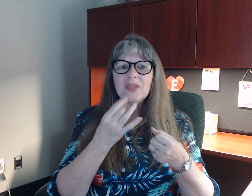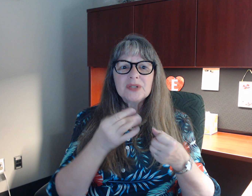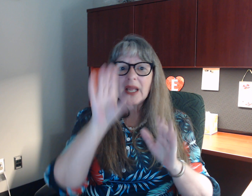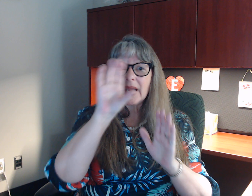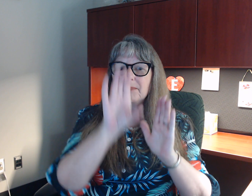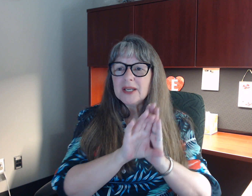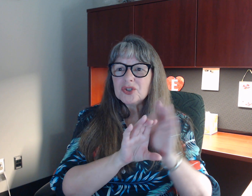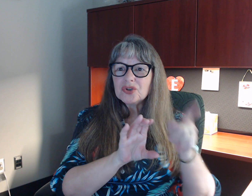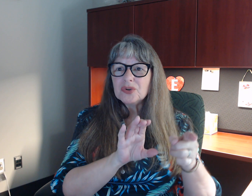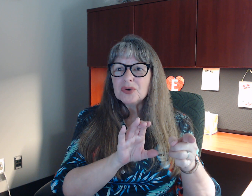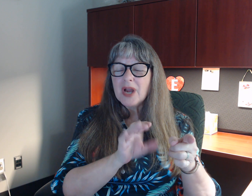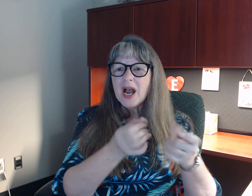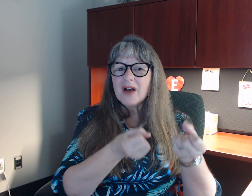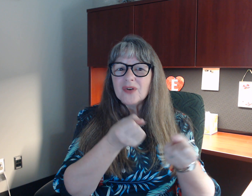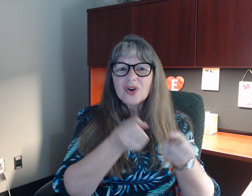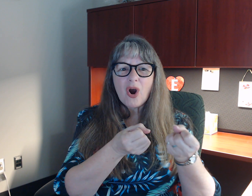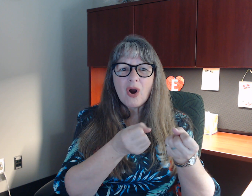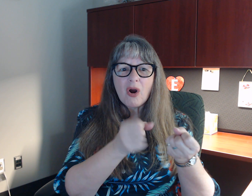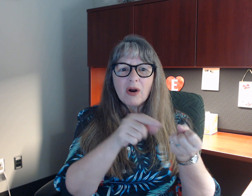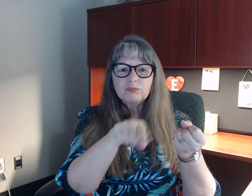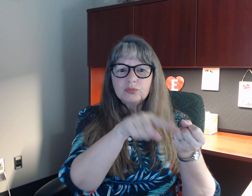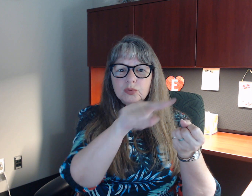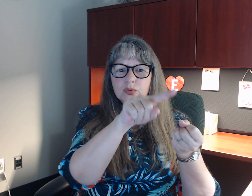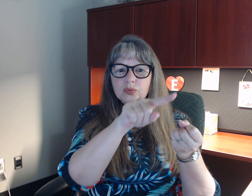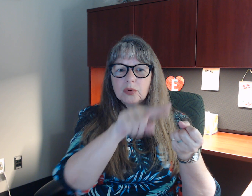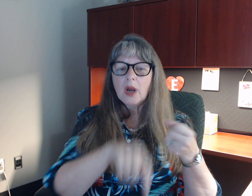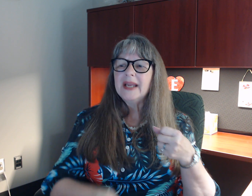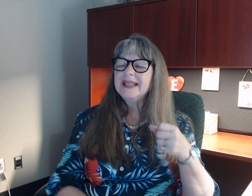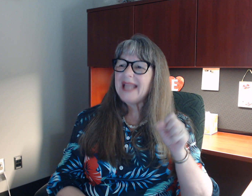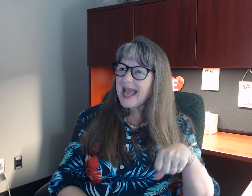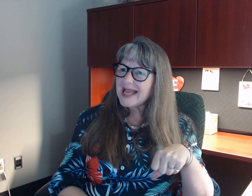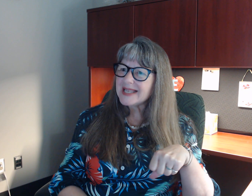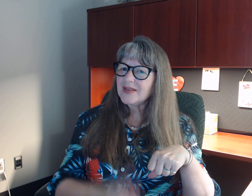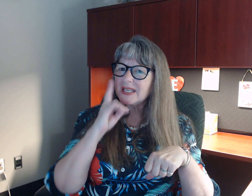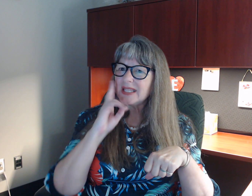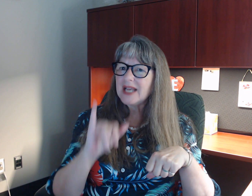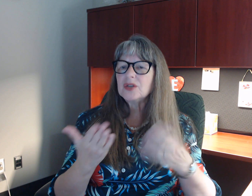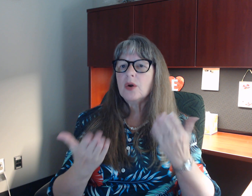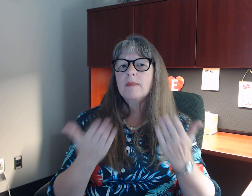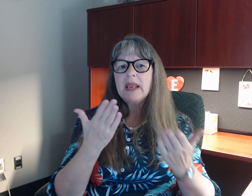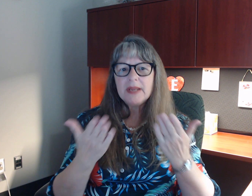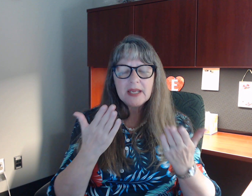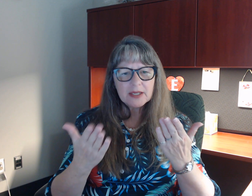like a picture of a car. Yes, I've seen that. So maybe it's